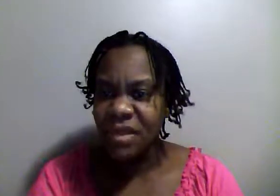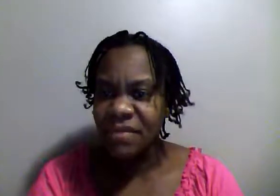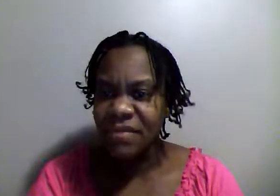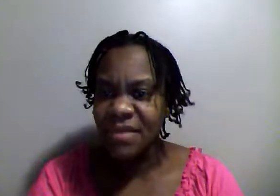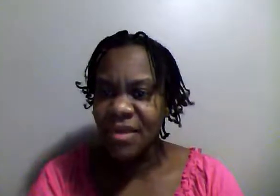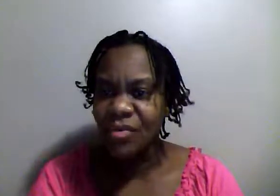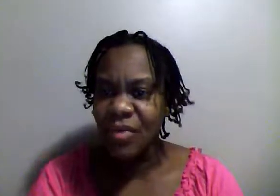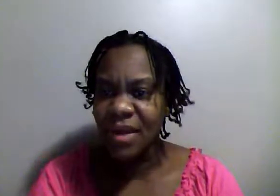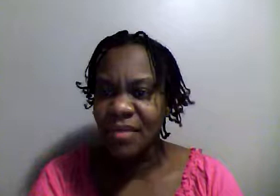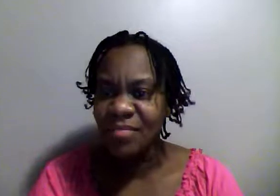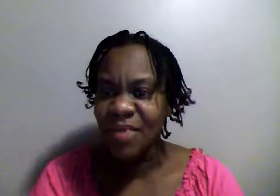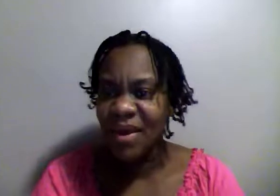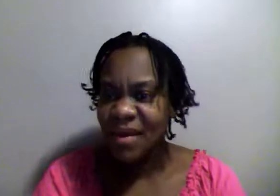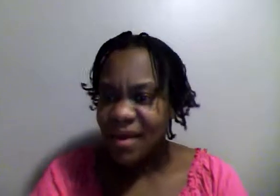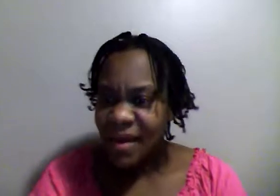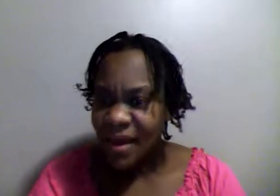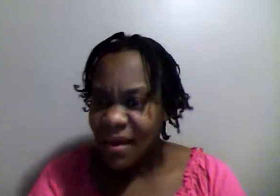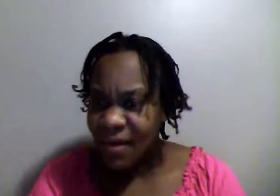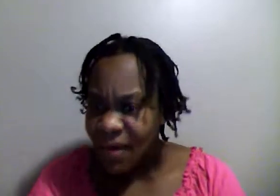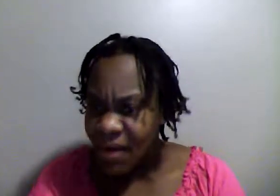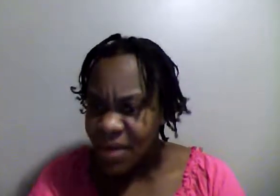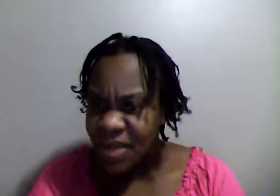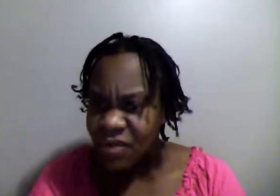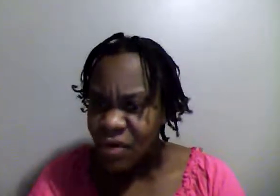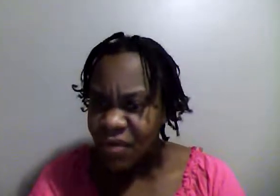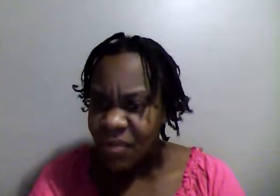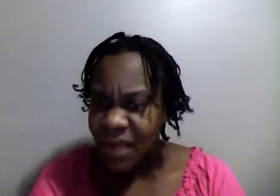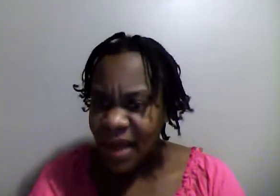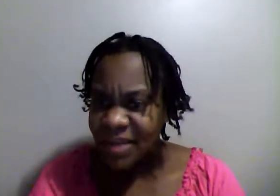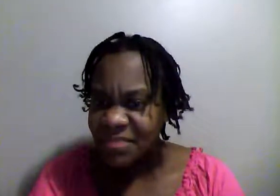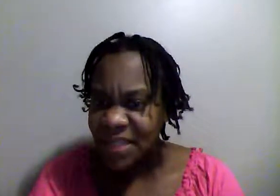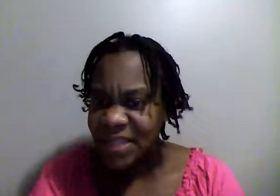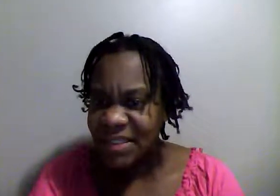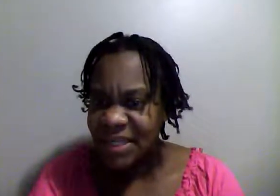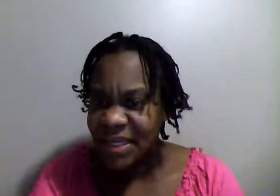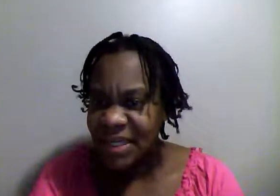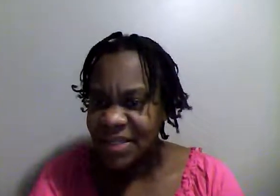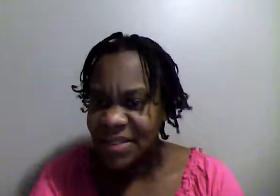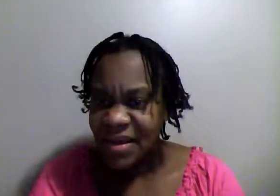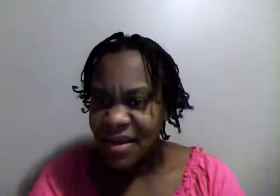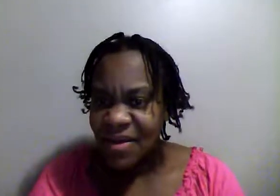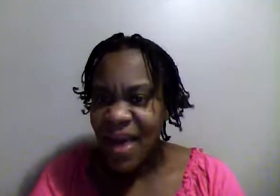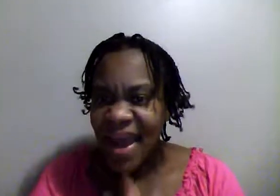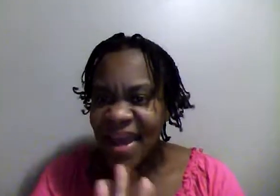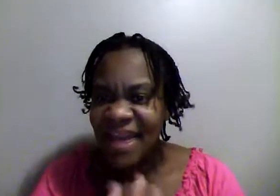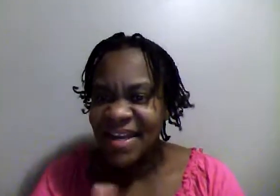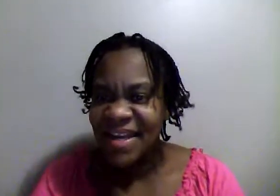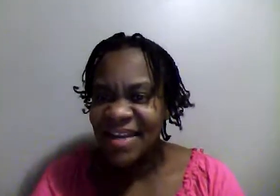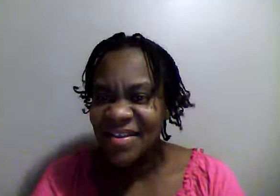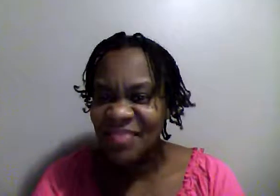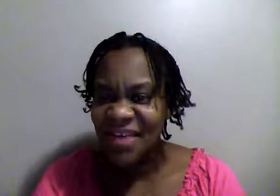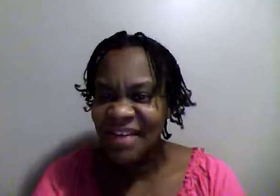yes, they do well. Okay, I always overplant my seedlings. Oh, hi, getting clean on the